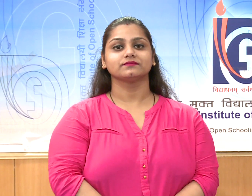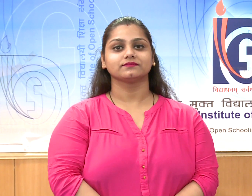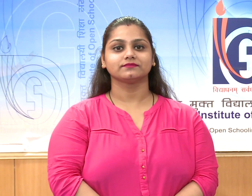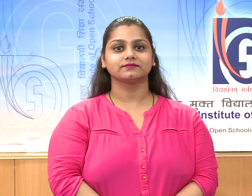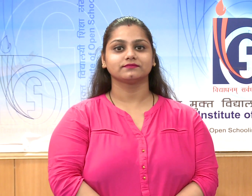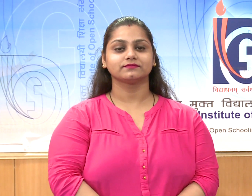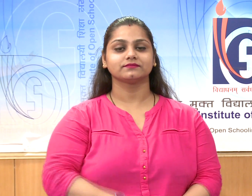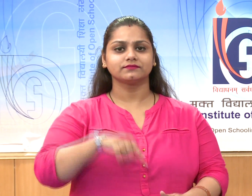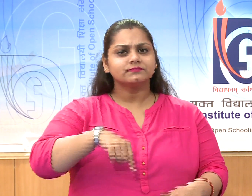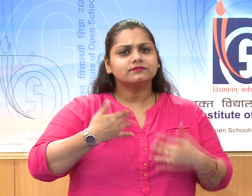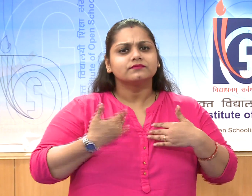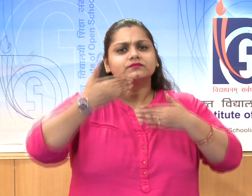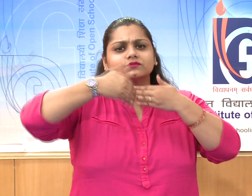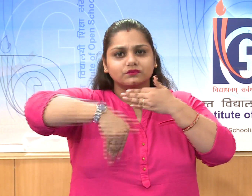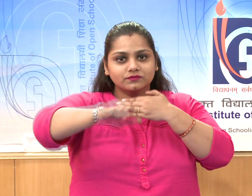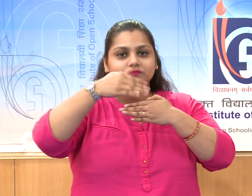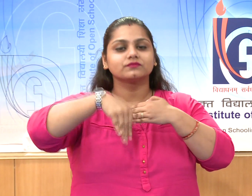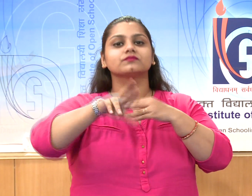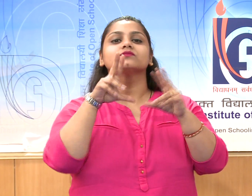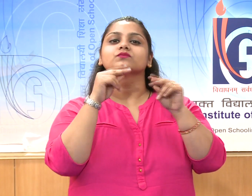we are going to talk about